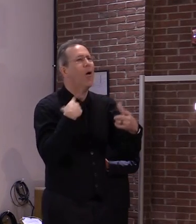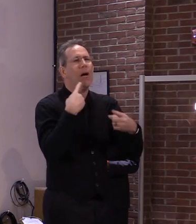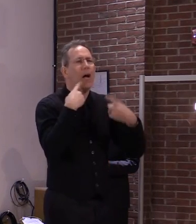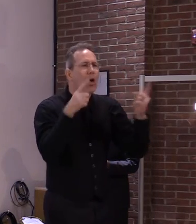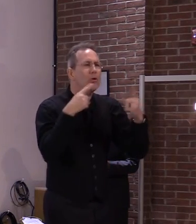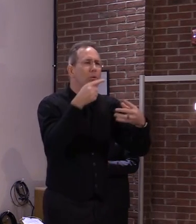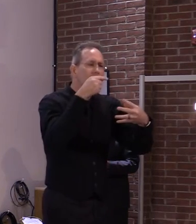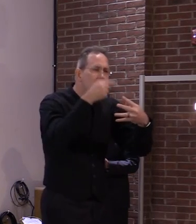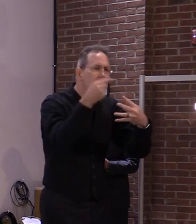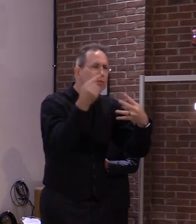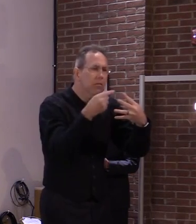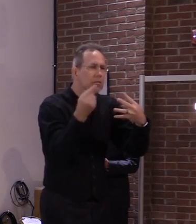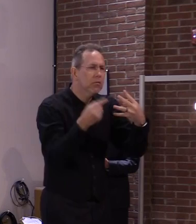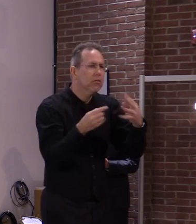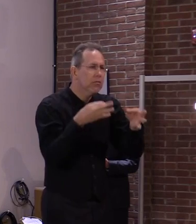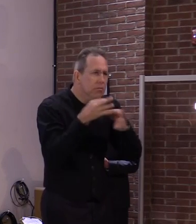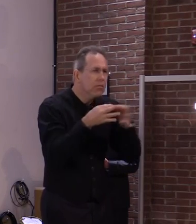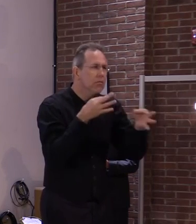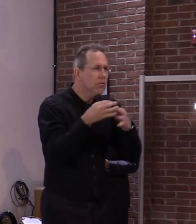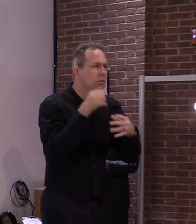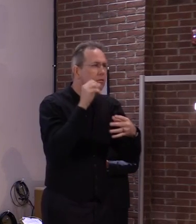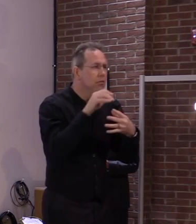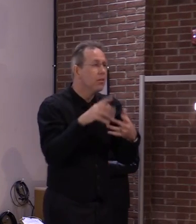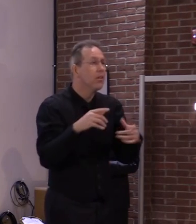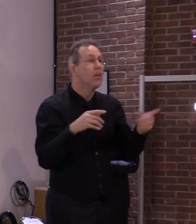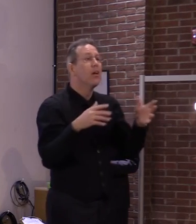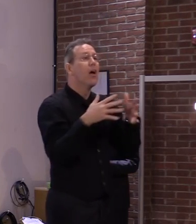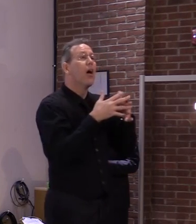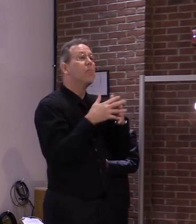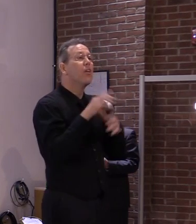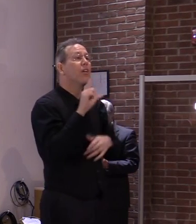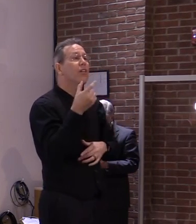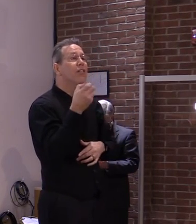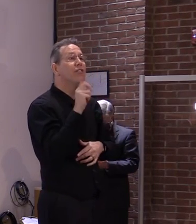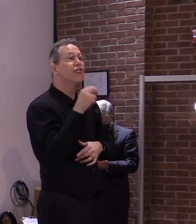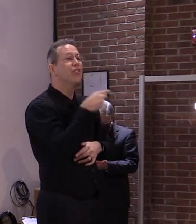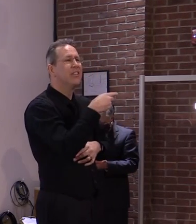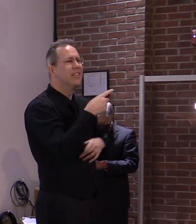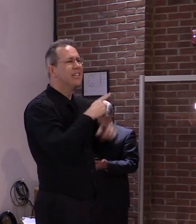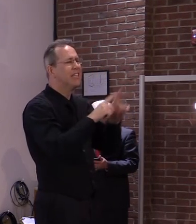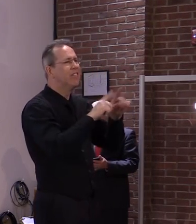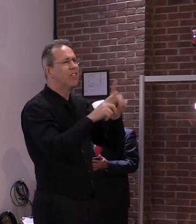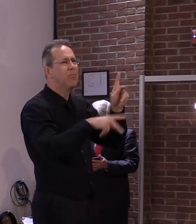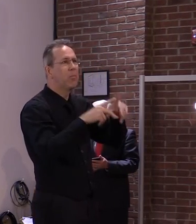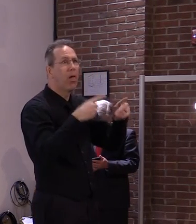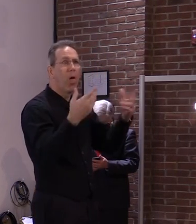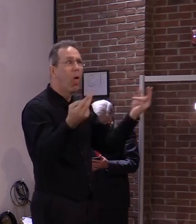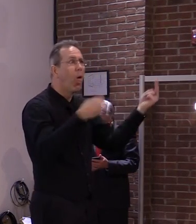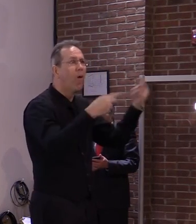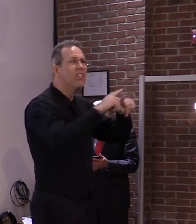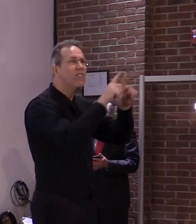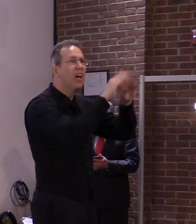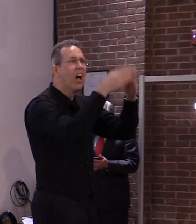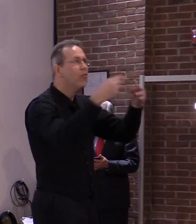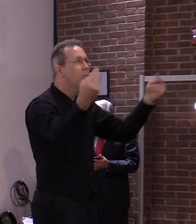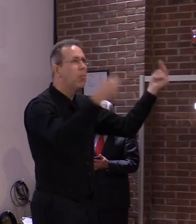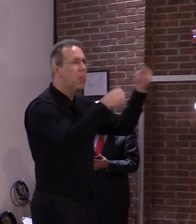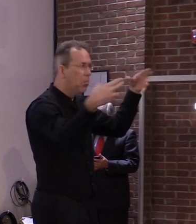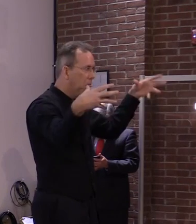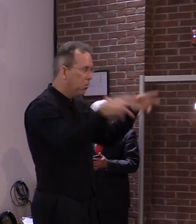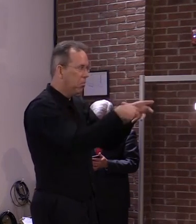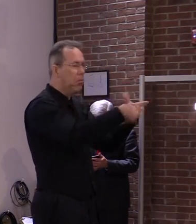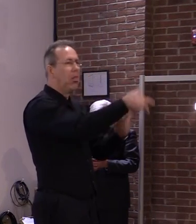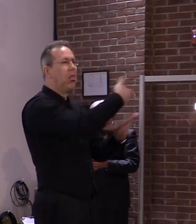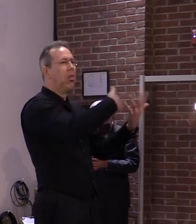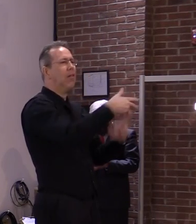a one household initiative, and that's why we want to be clear on that. If you're vaccinated, you can go to another household that is either vaccinated or